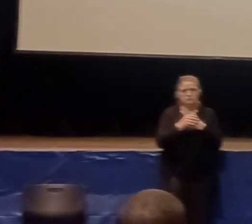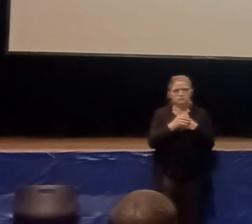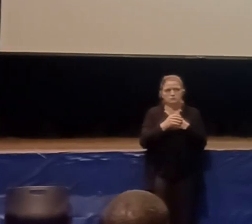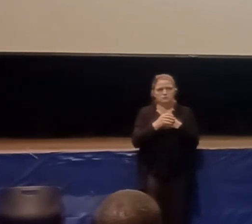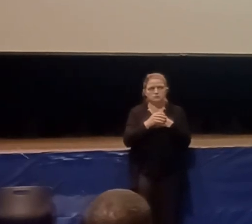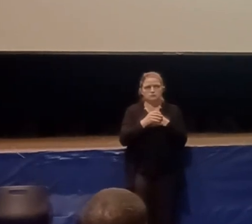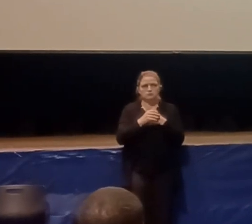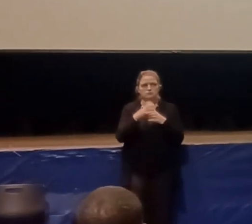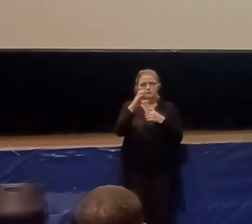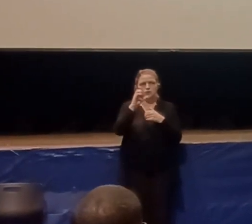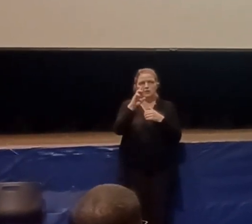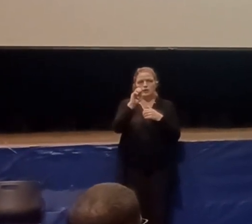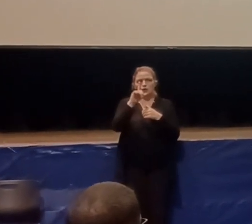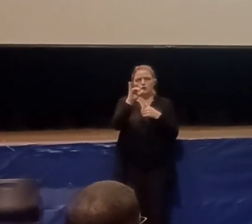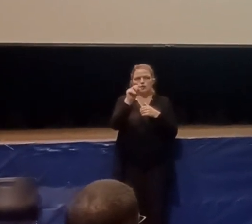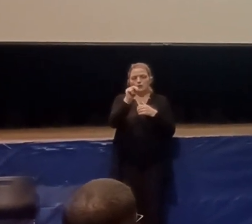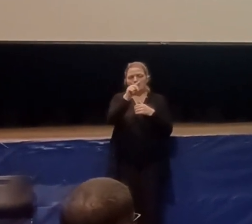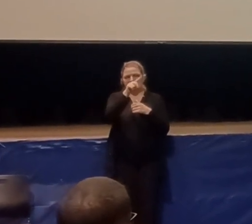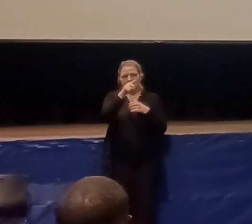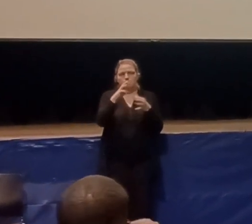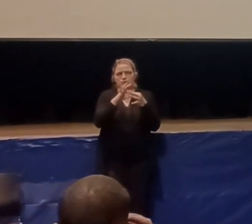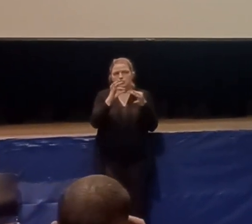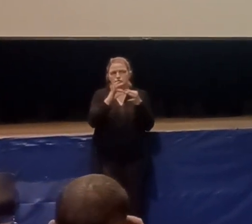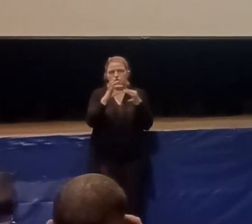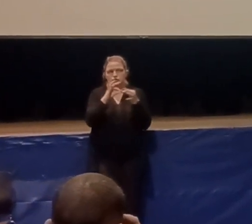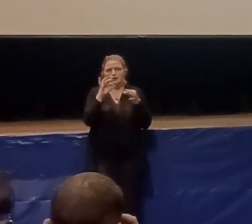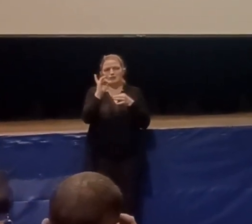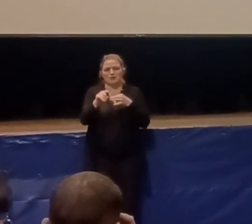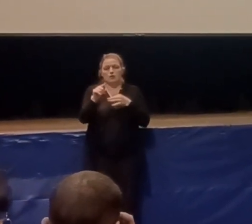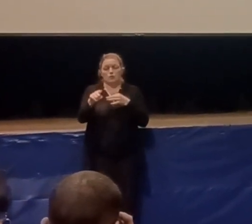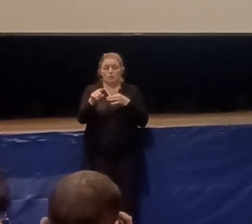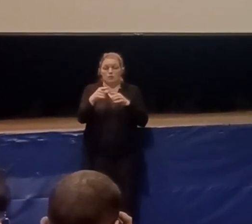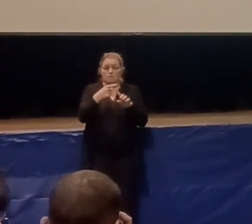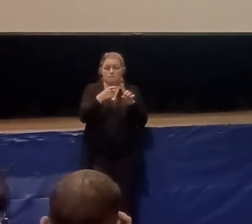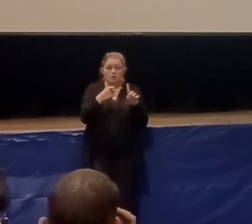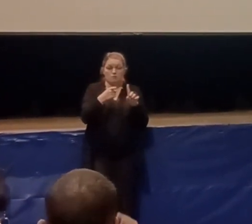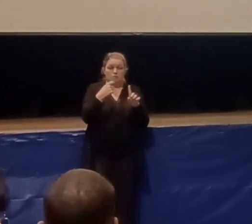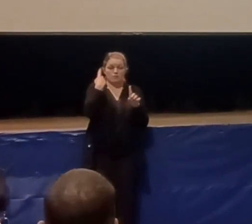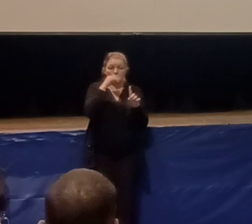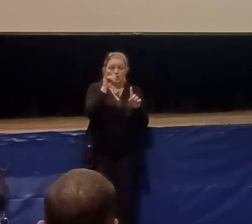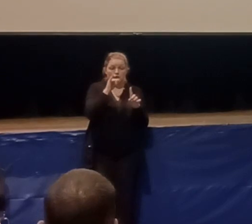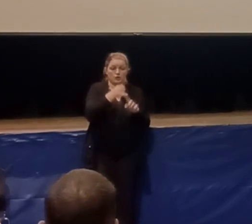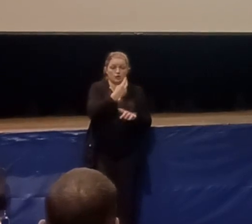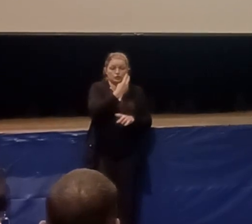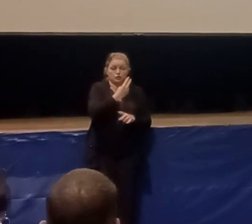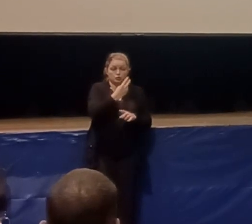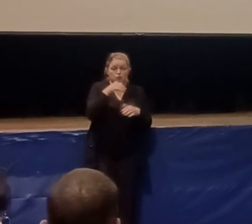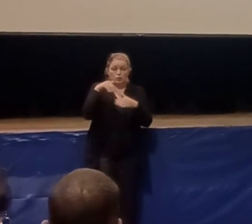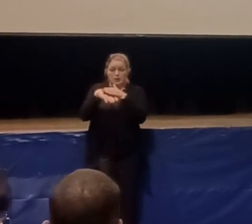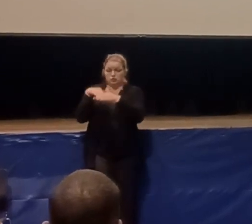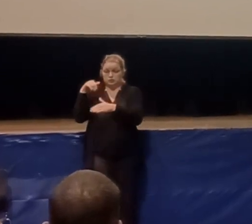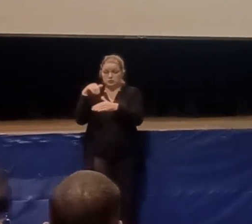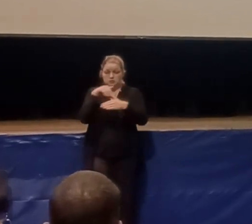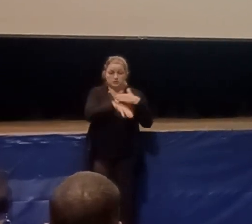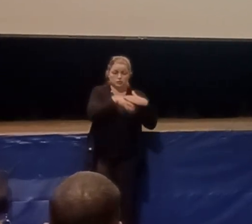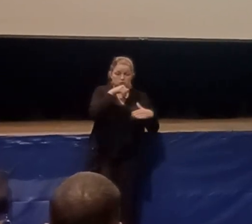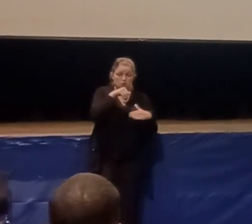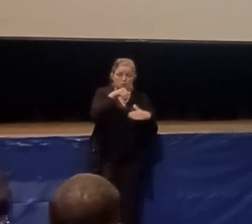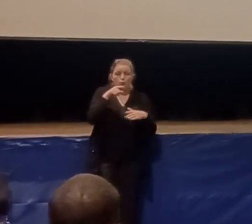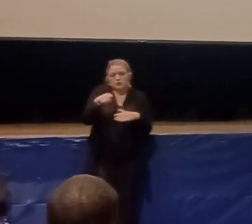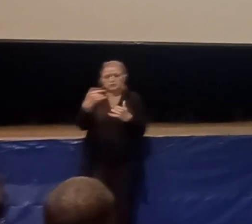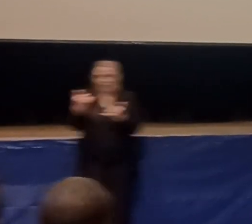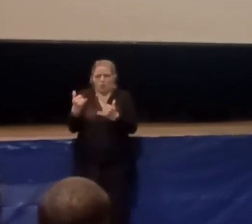Carolyn Royce had brought it up, that we're going from what it looked like was 2 entrances and exits, one on the busy, what's